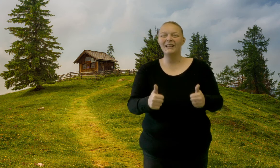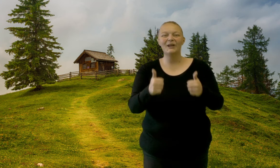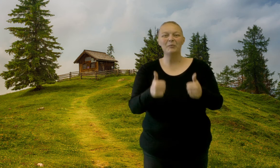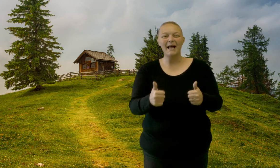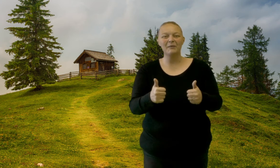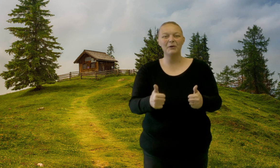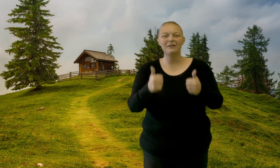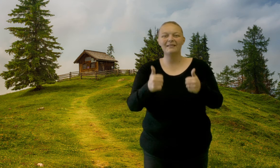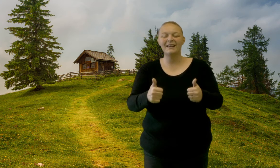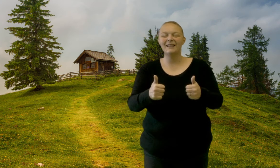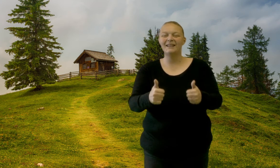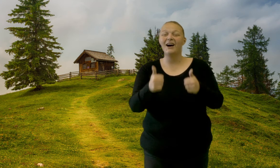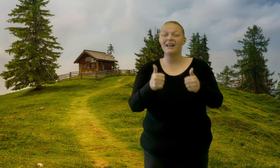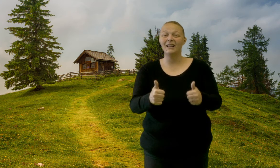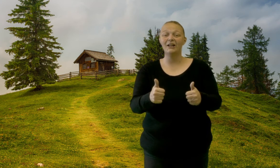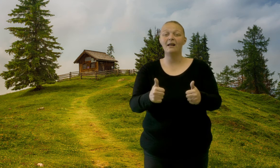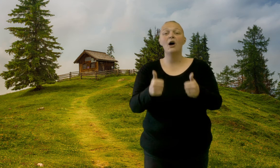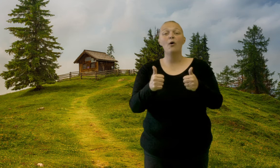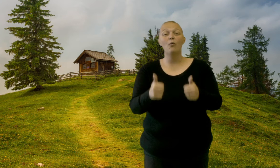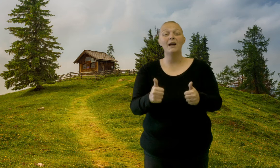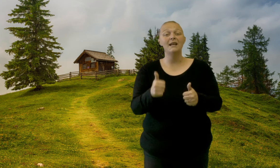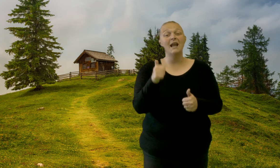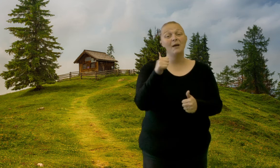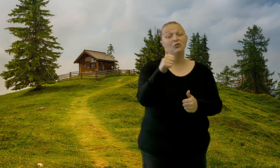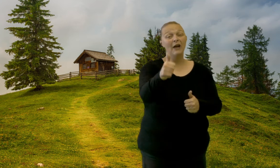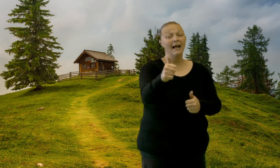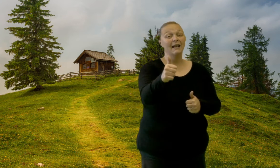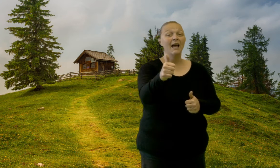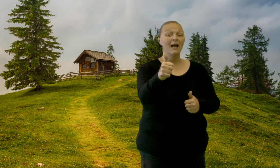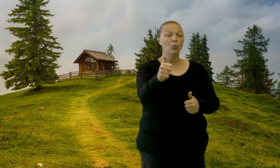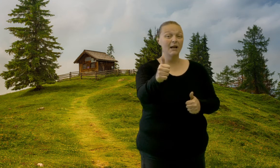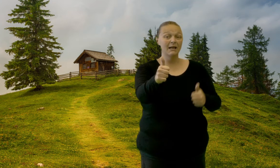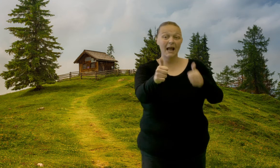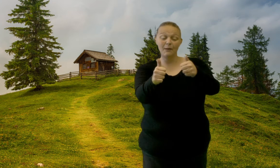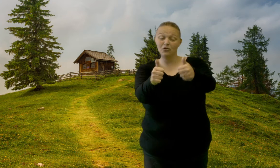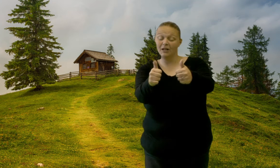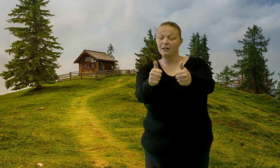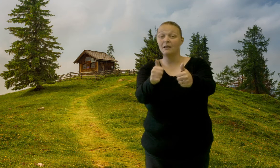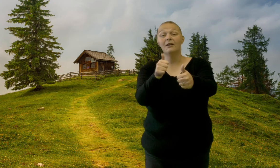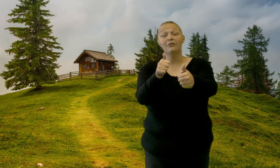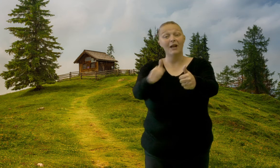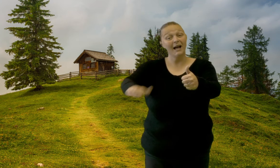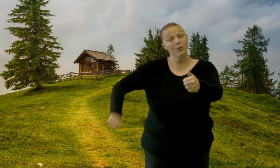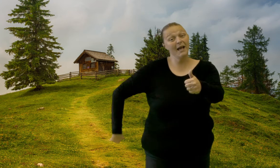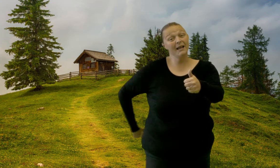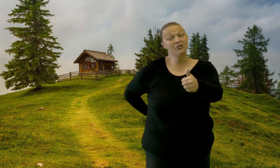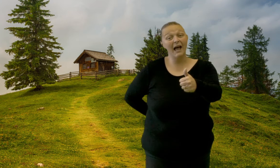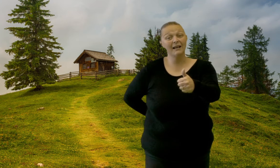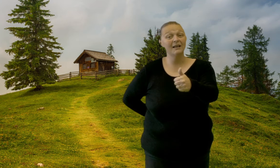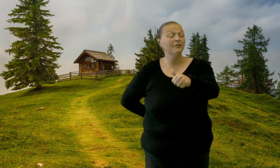little blackbirds sitting on a hill, one named Jack and one named Jill. Fly away, Jack,